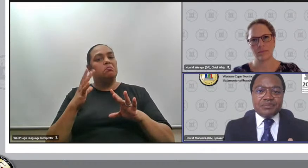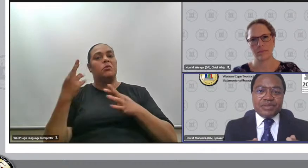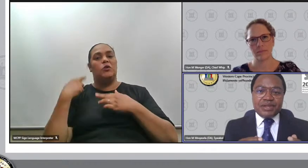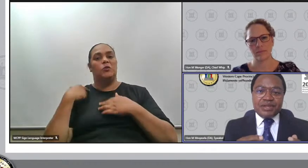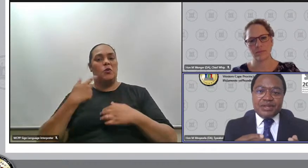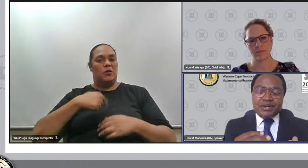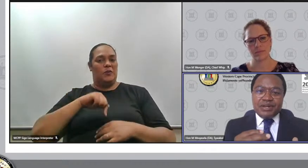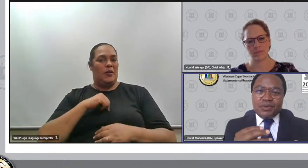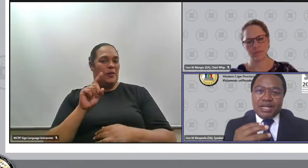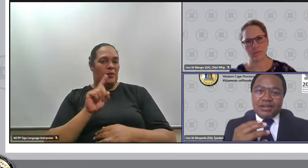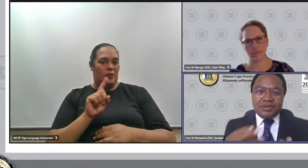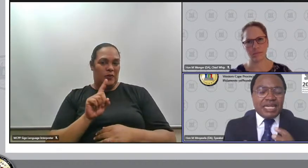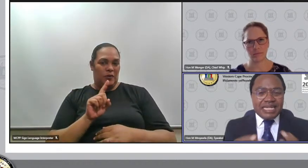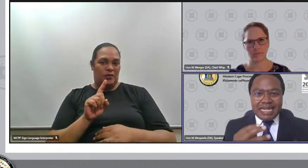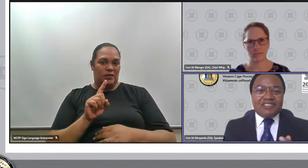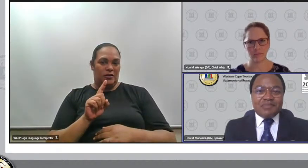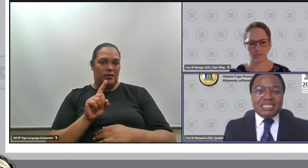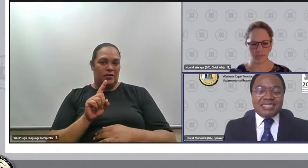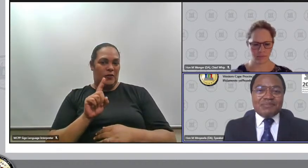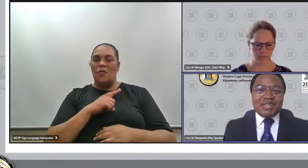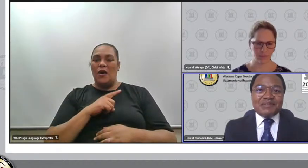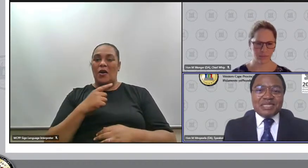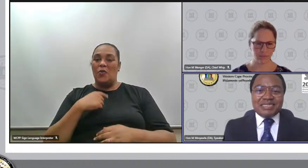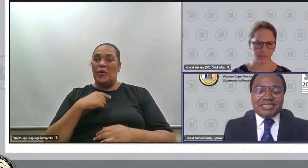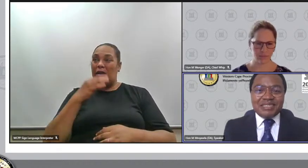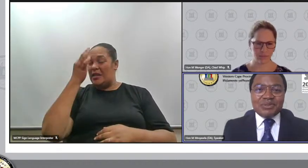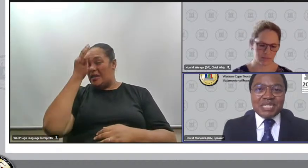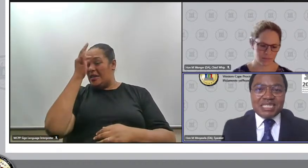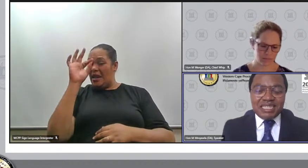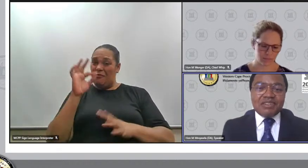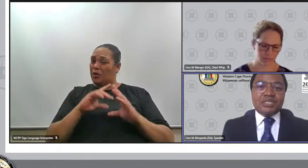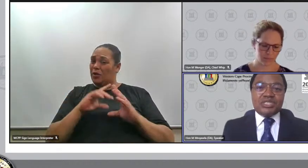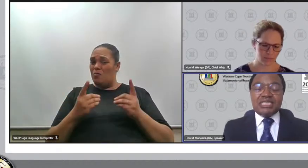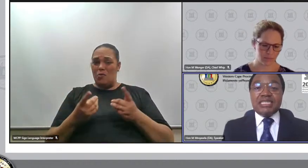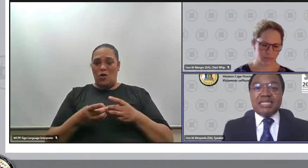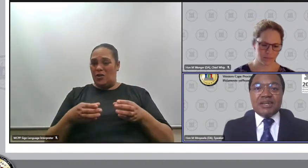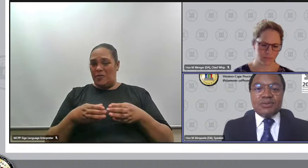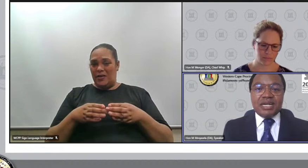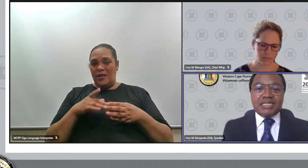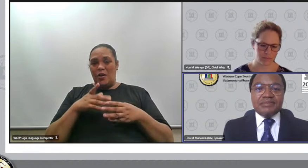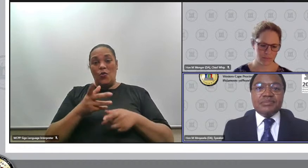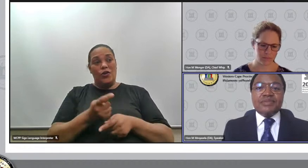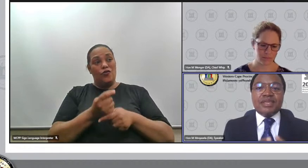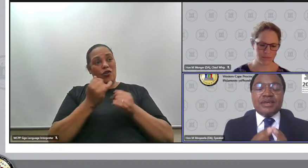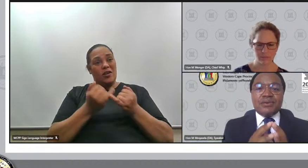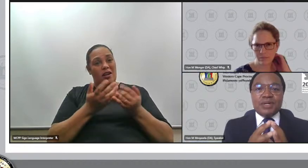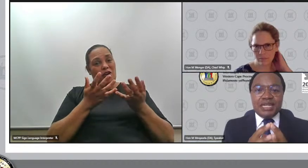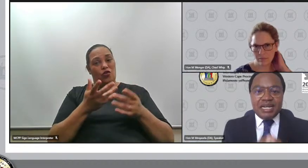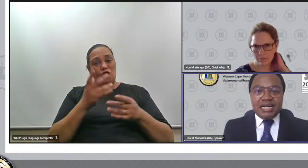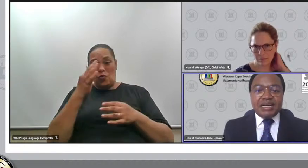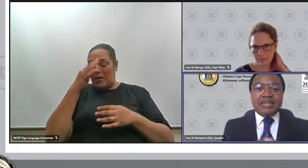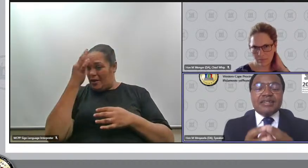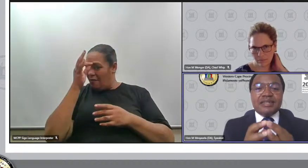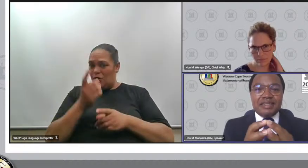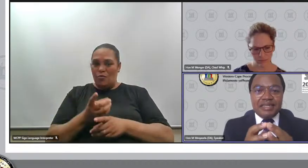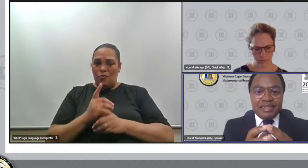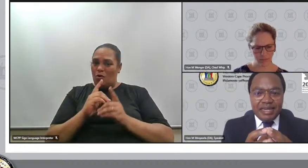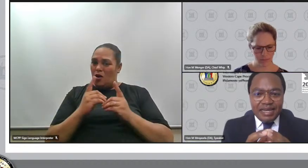that we are not a government department and we must never be treated like one. We